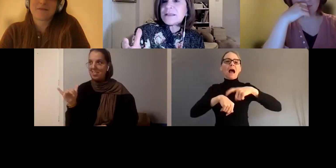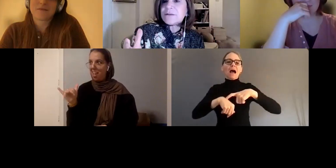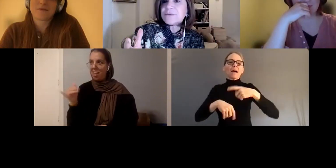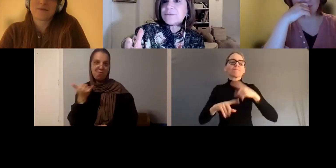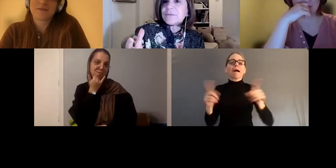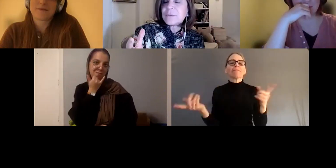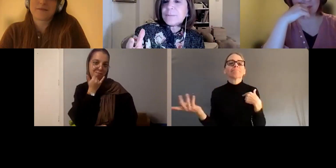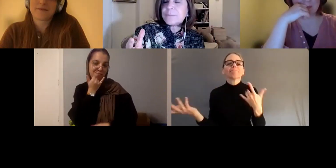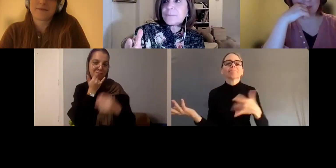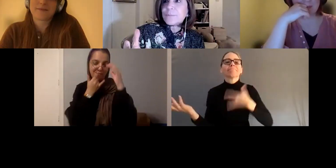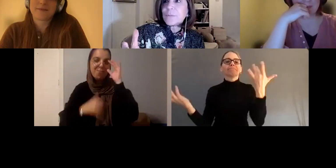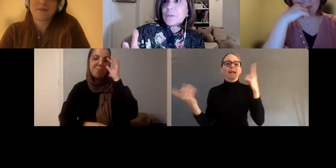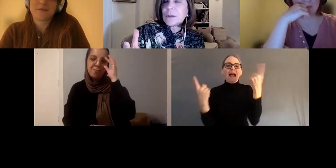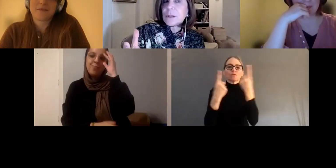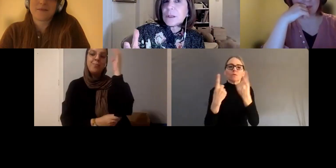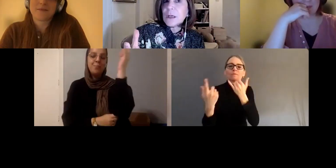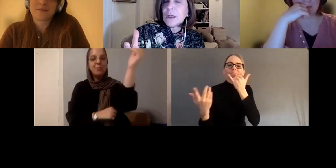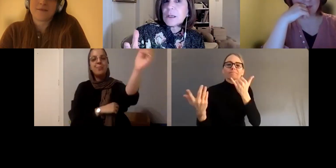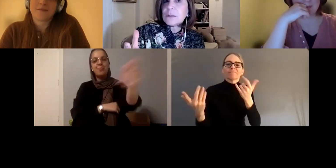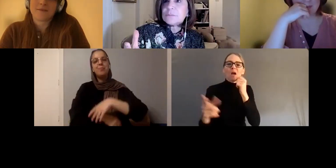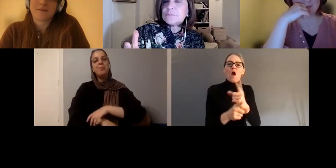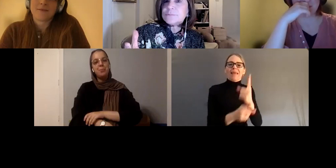was kind of